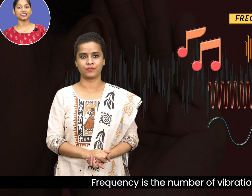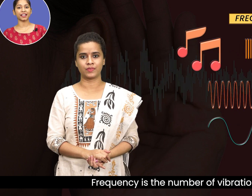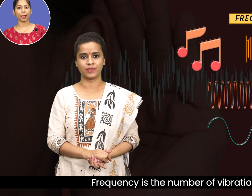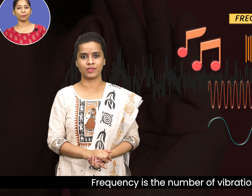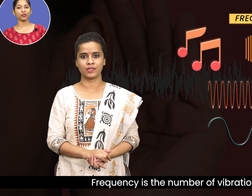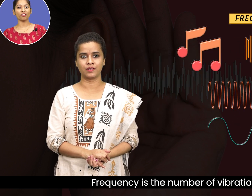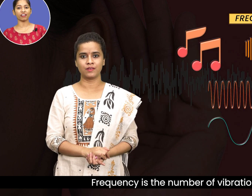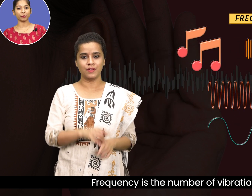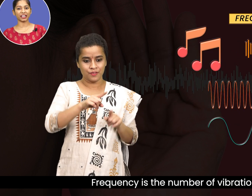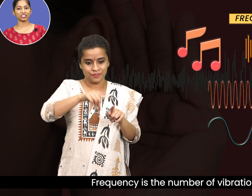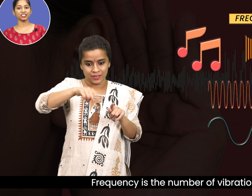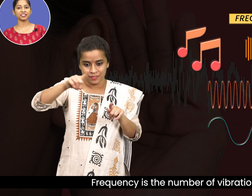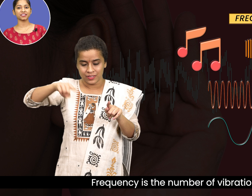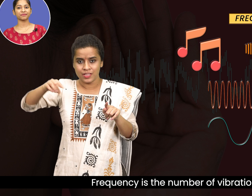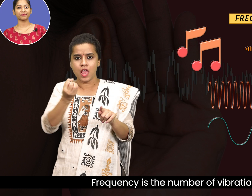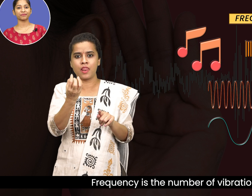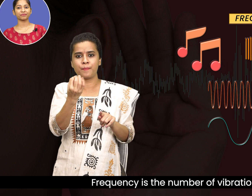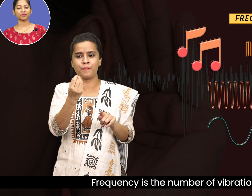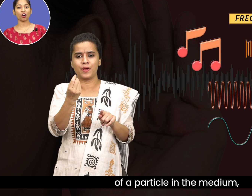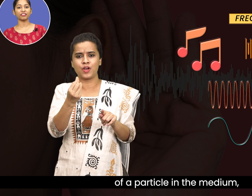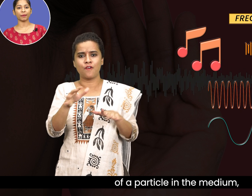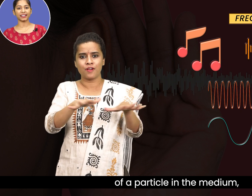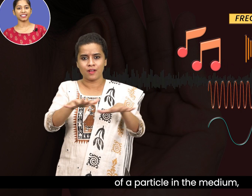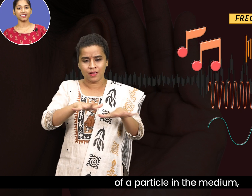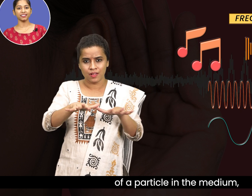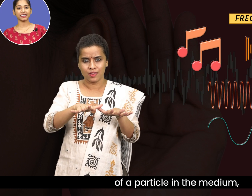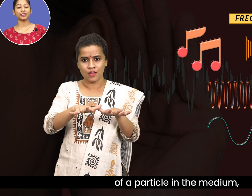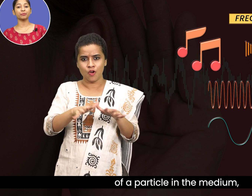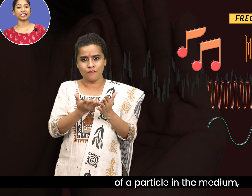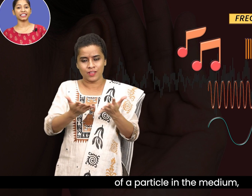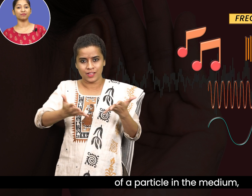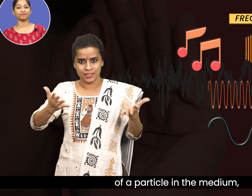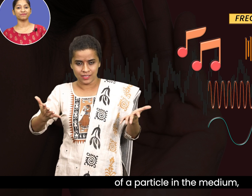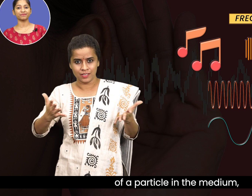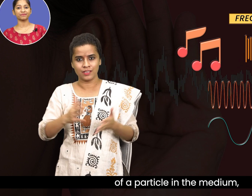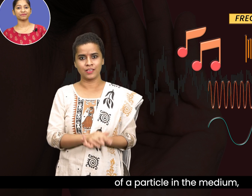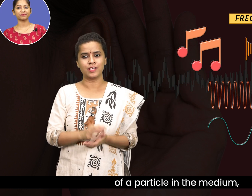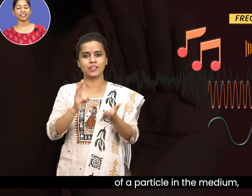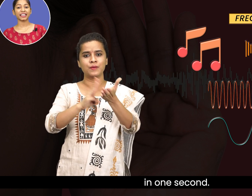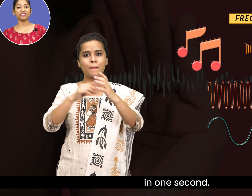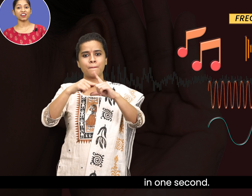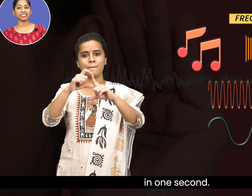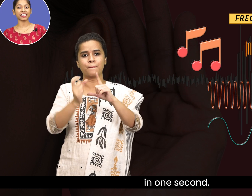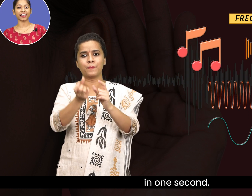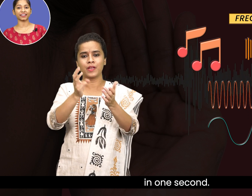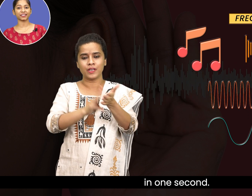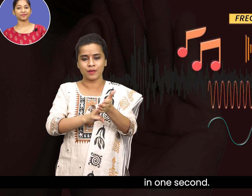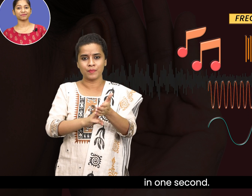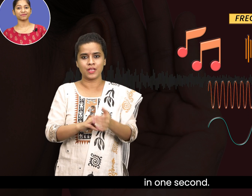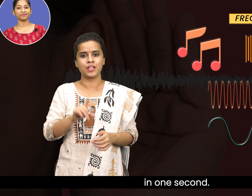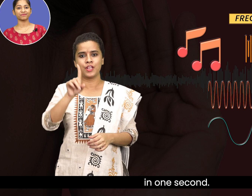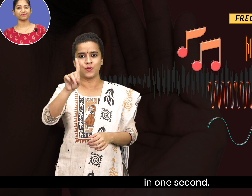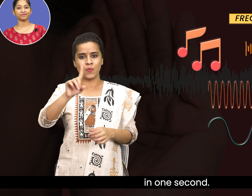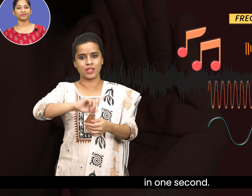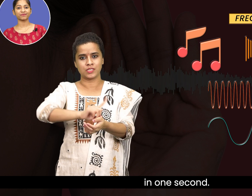Frequency is the number of vibrations of a particle in the medium in 1 second.